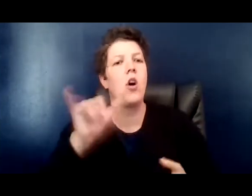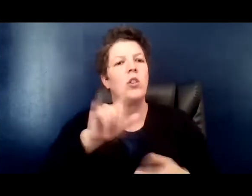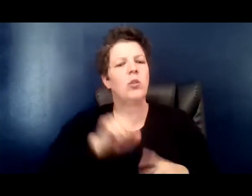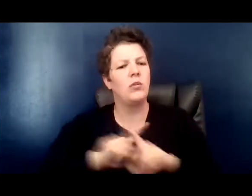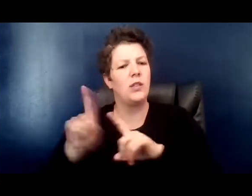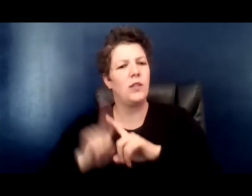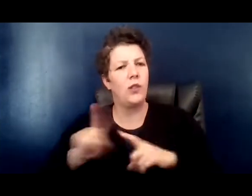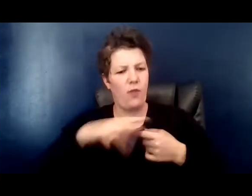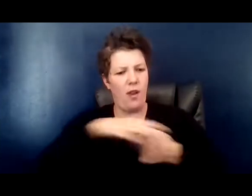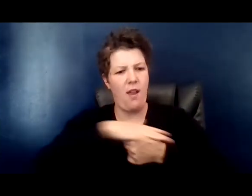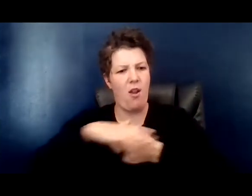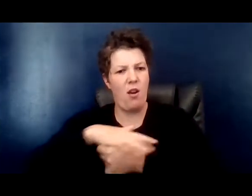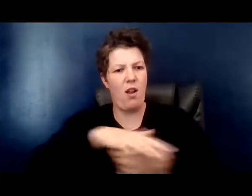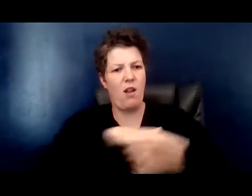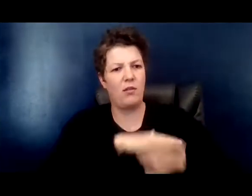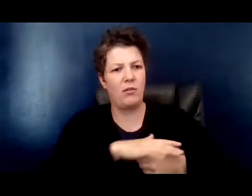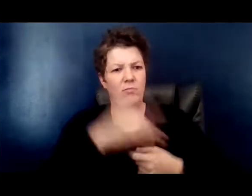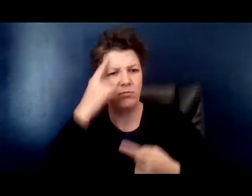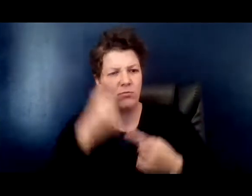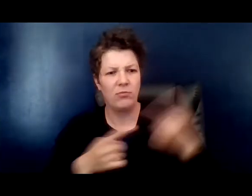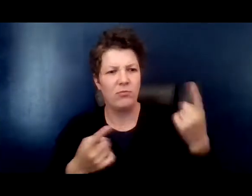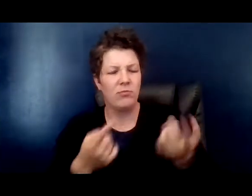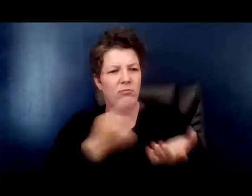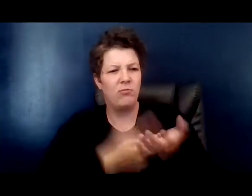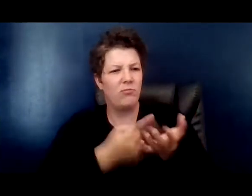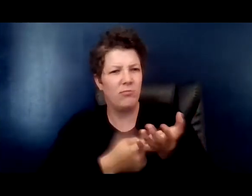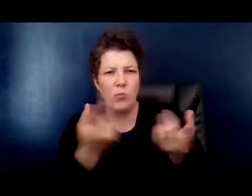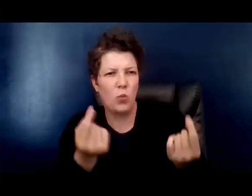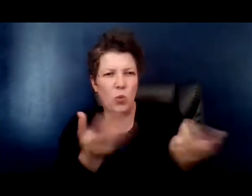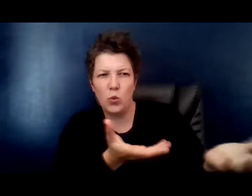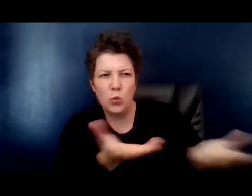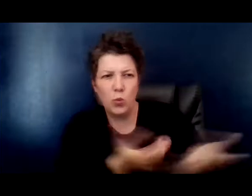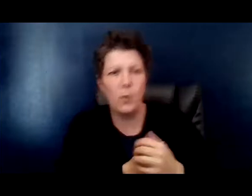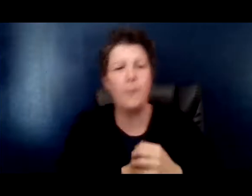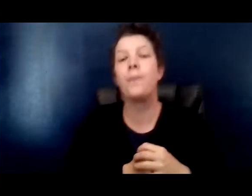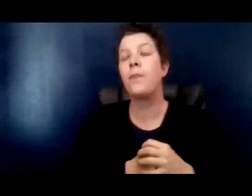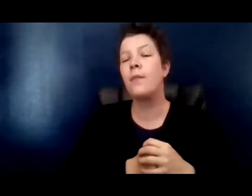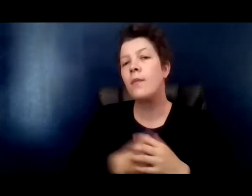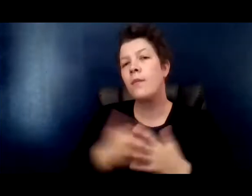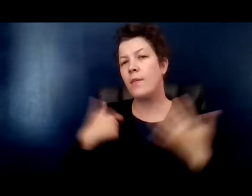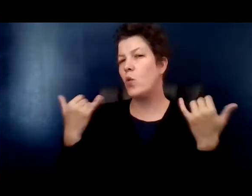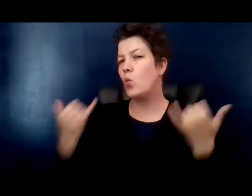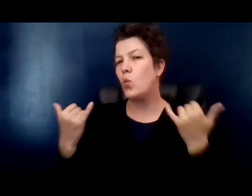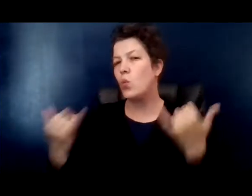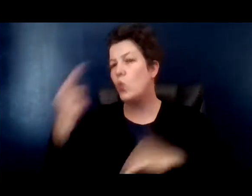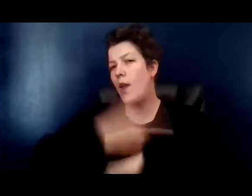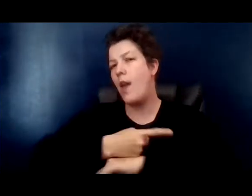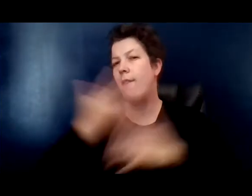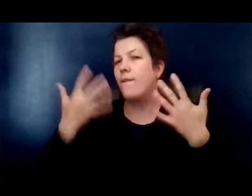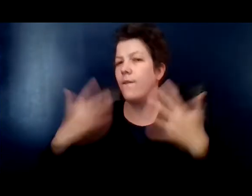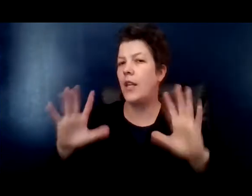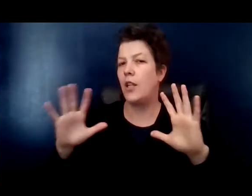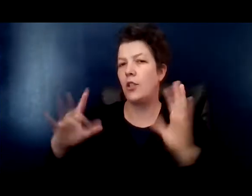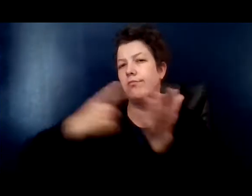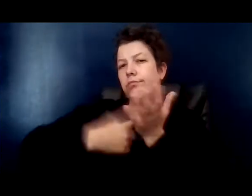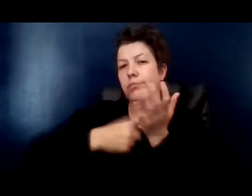the county? Well, I've spoken to all the other municipalities today. And let